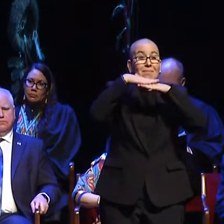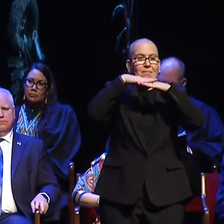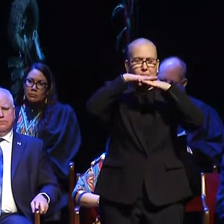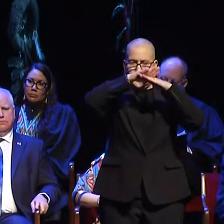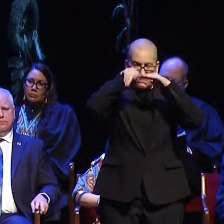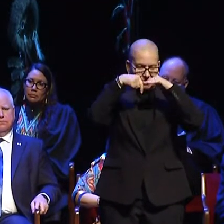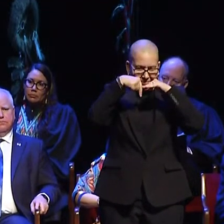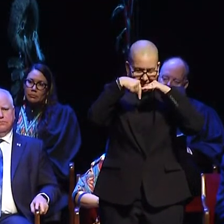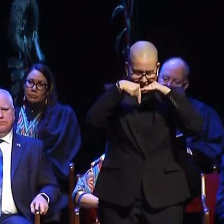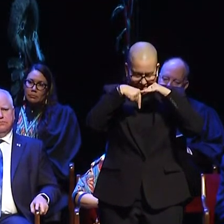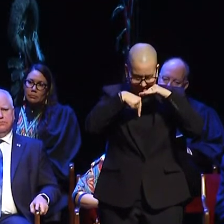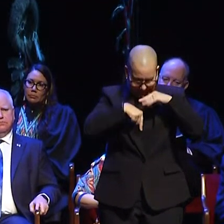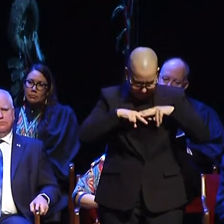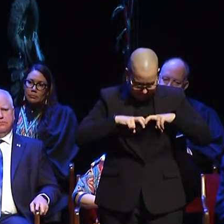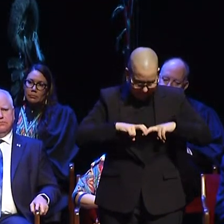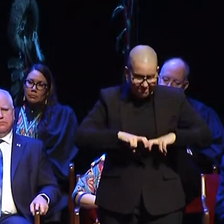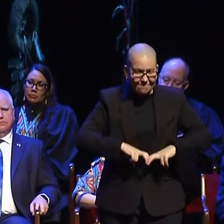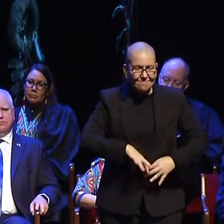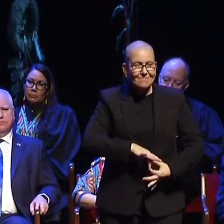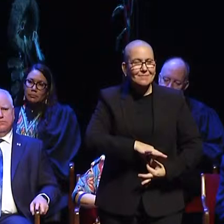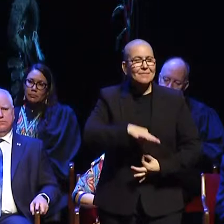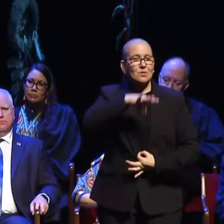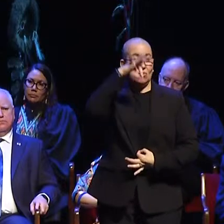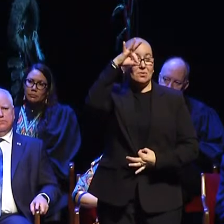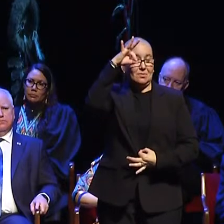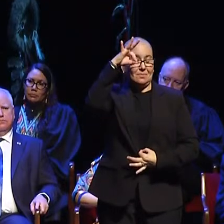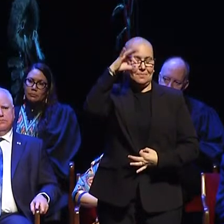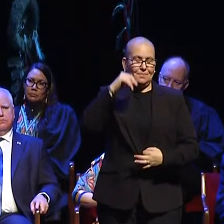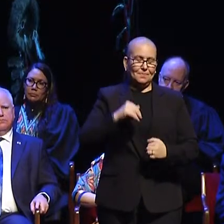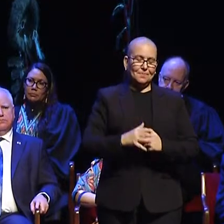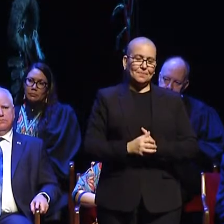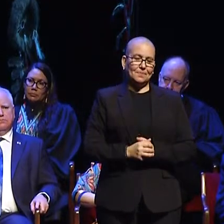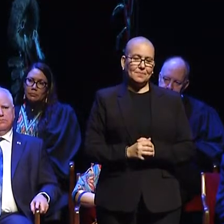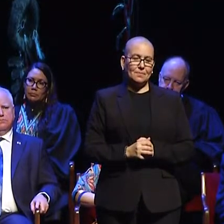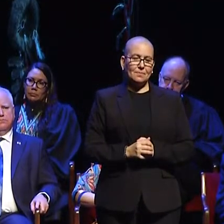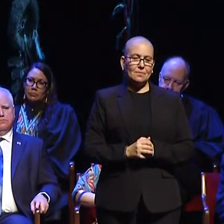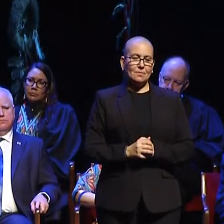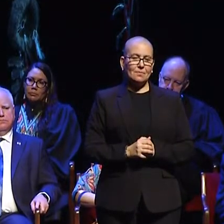and the compassion of a big heart.